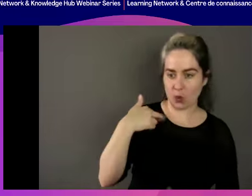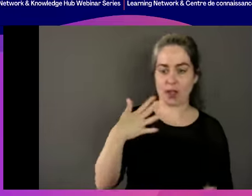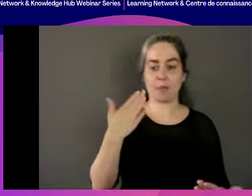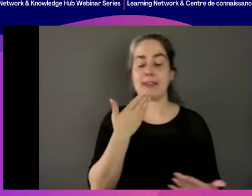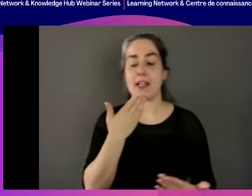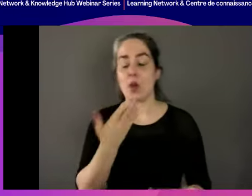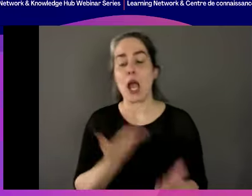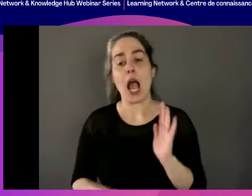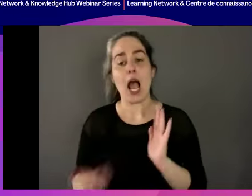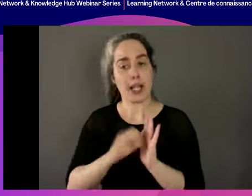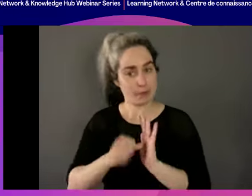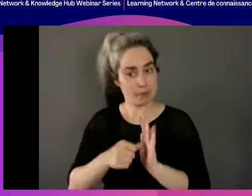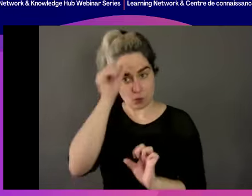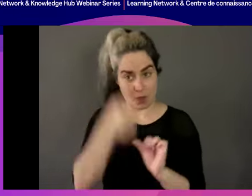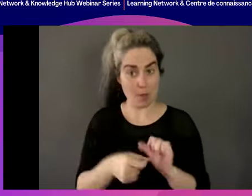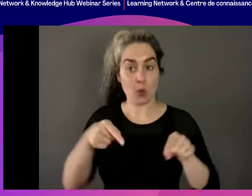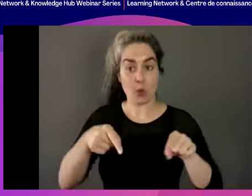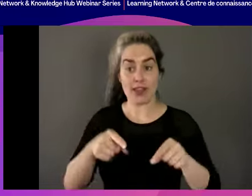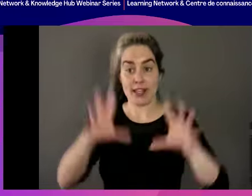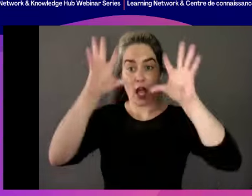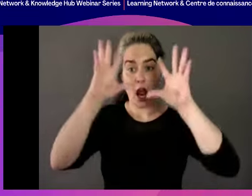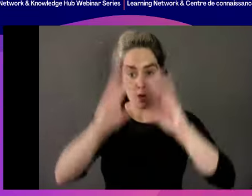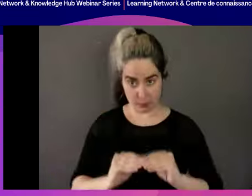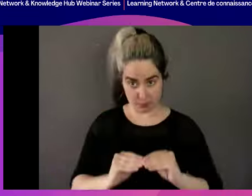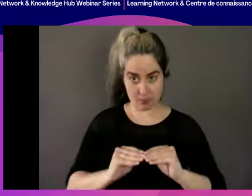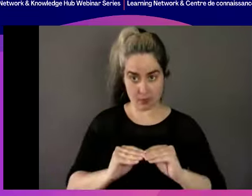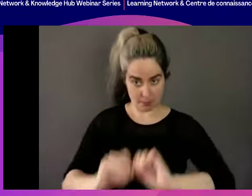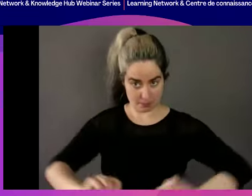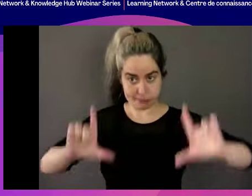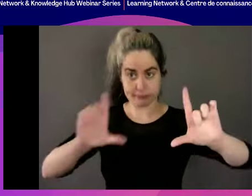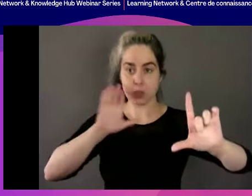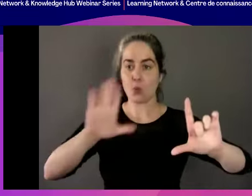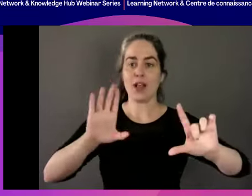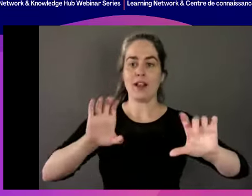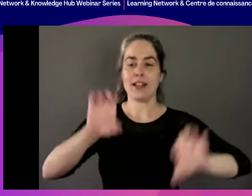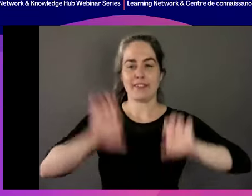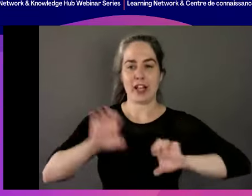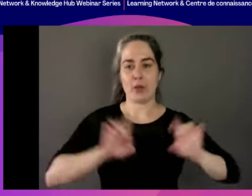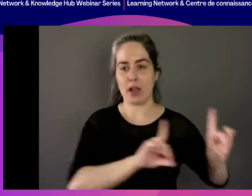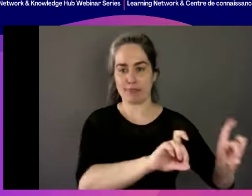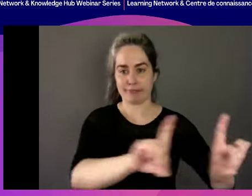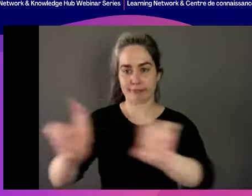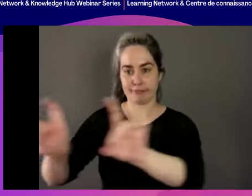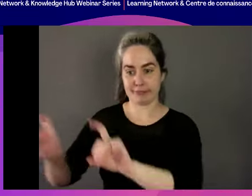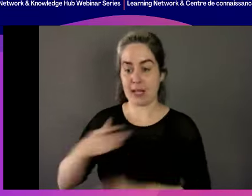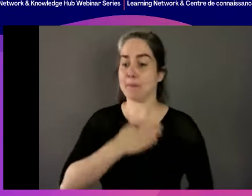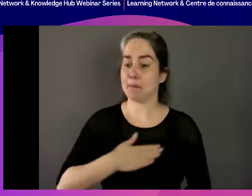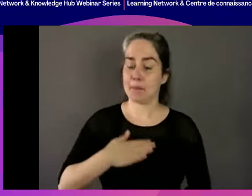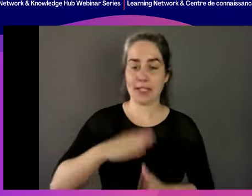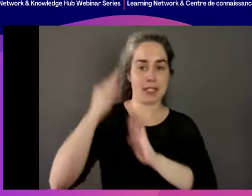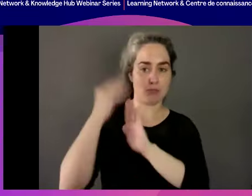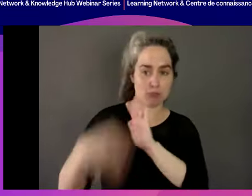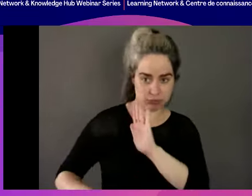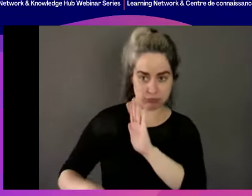webinar ends, an evaluation survey is going to open in the browser. And please complete this evaluation survey to receive a